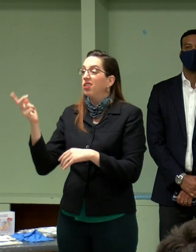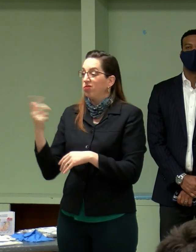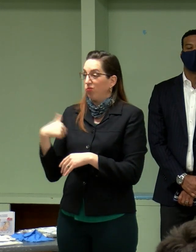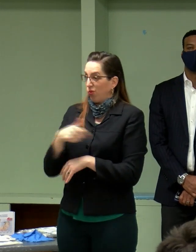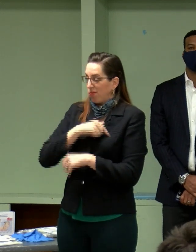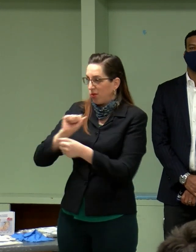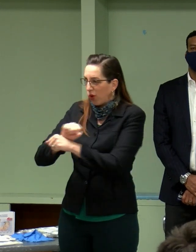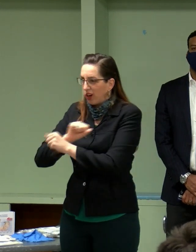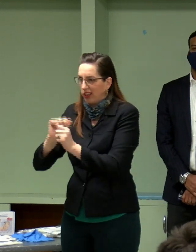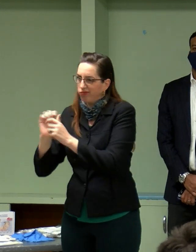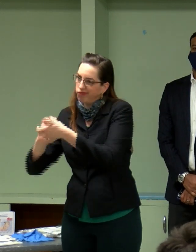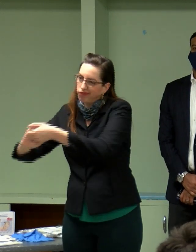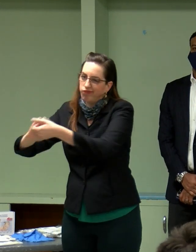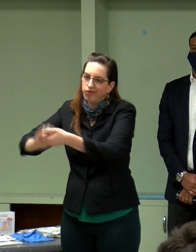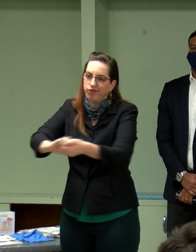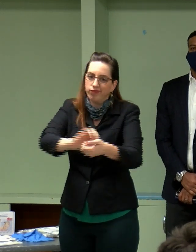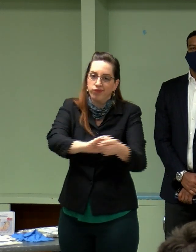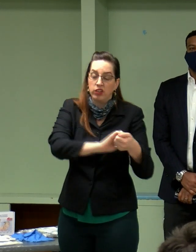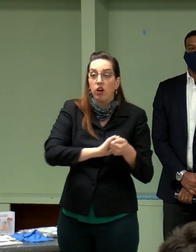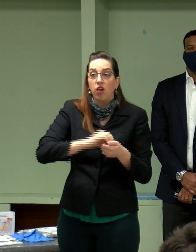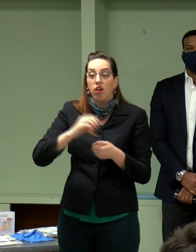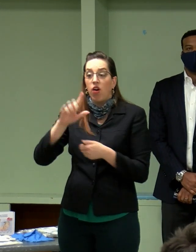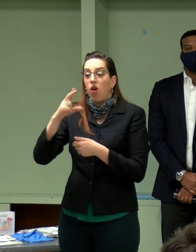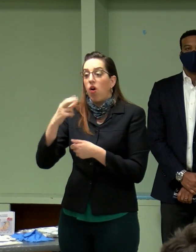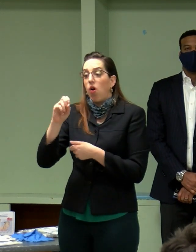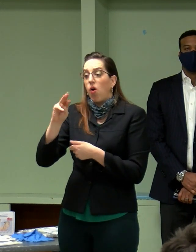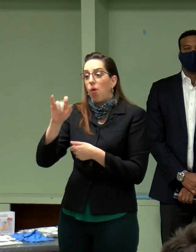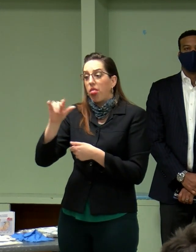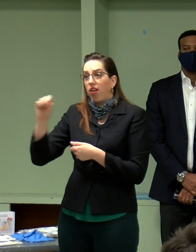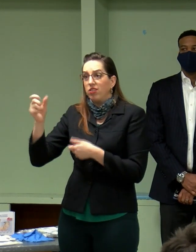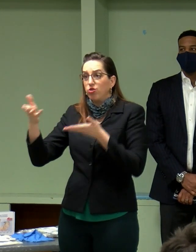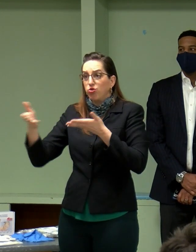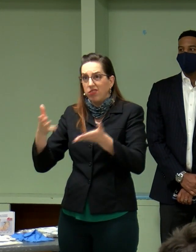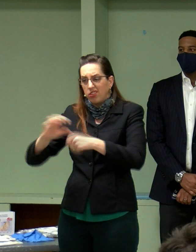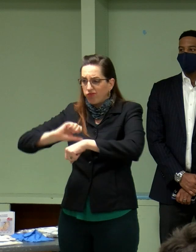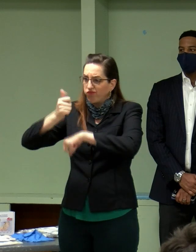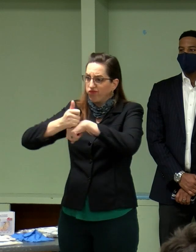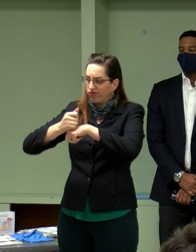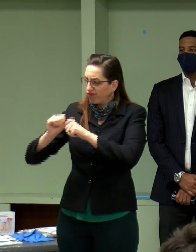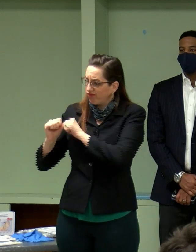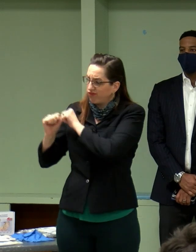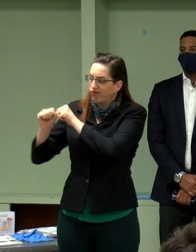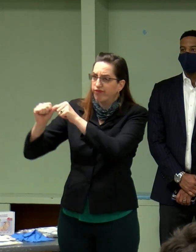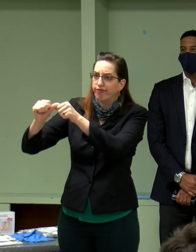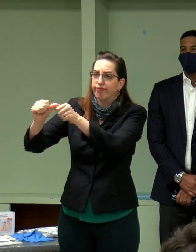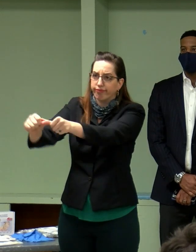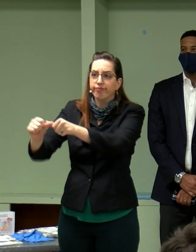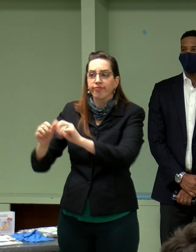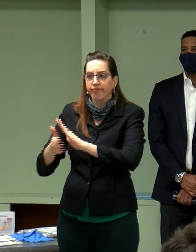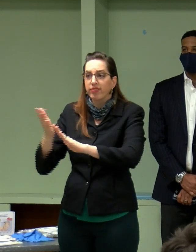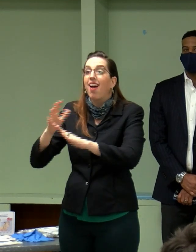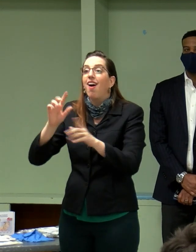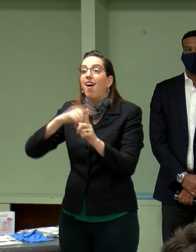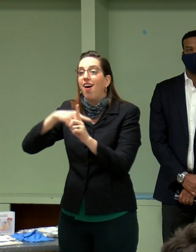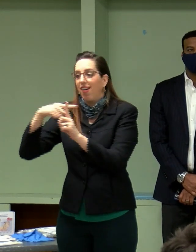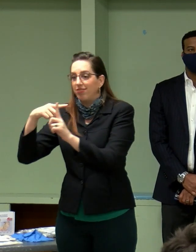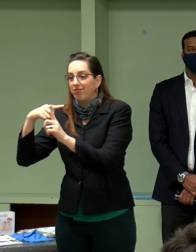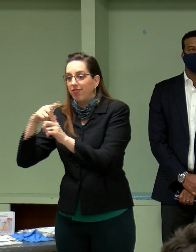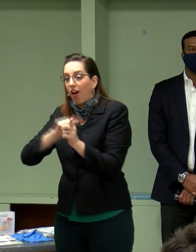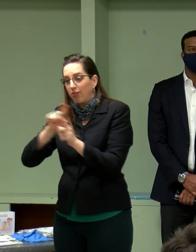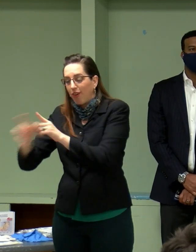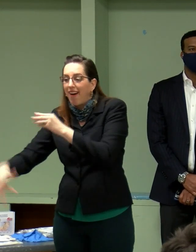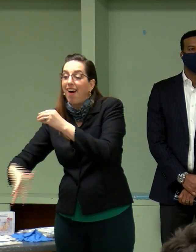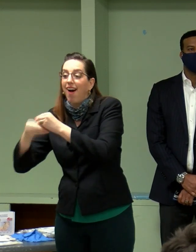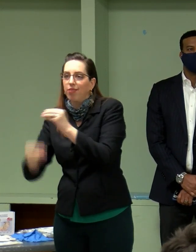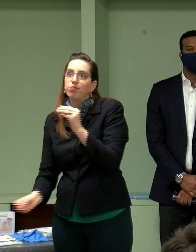to ensure that ongoing homeless services are able to stay operational and to stand up these additional services for people